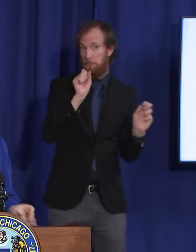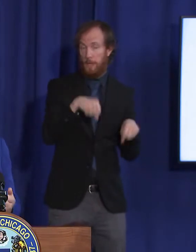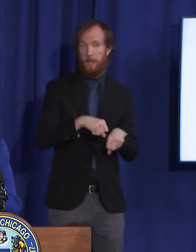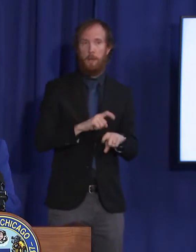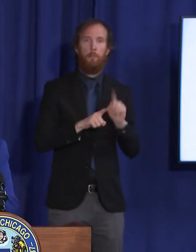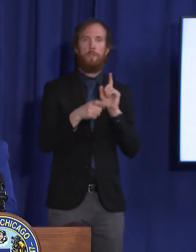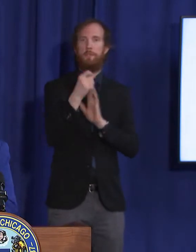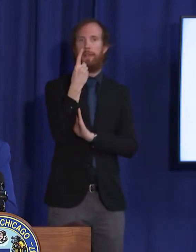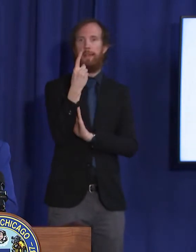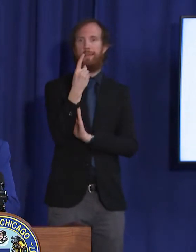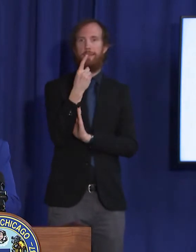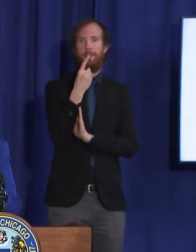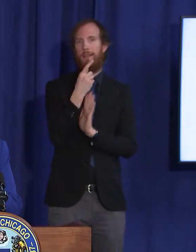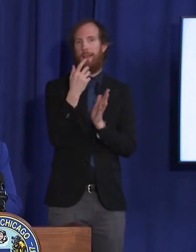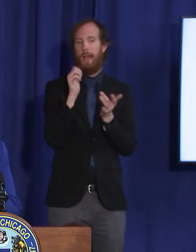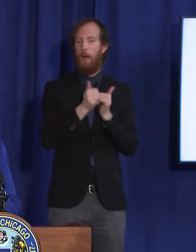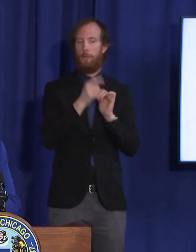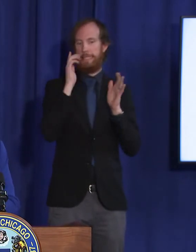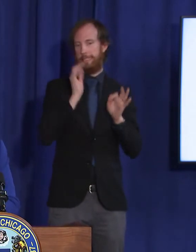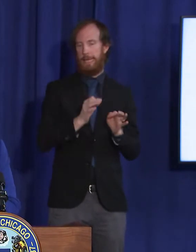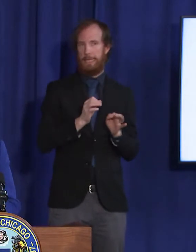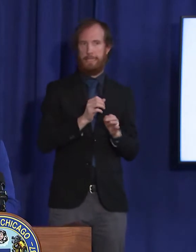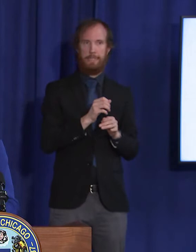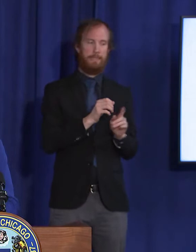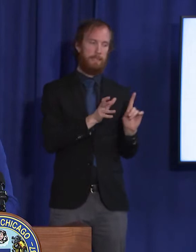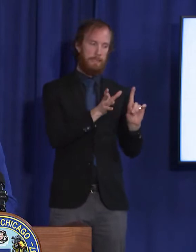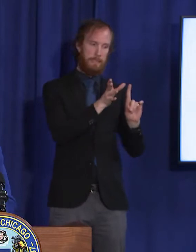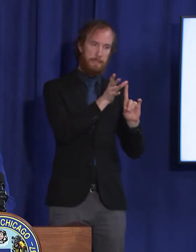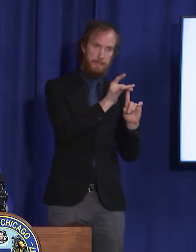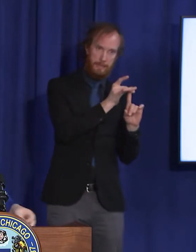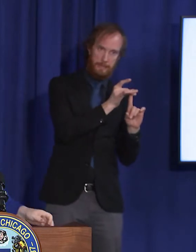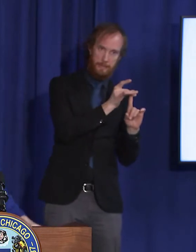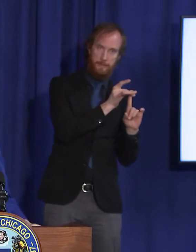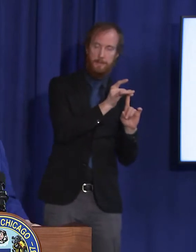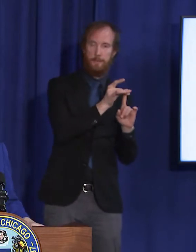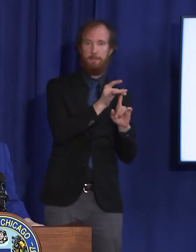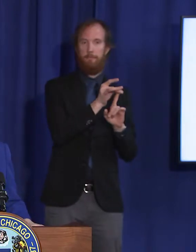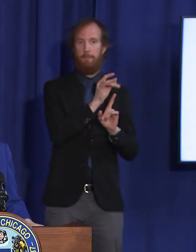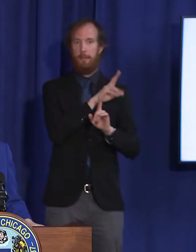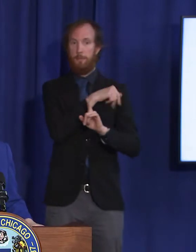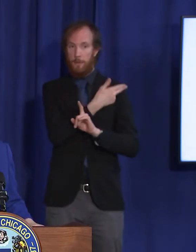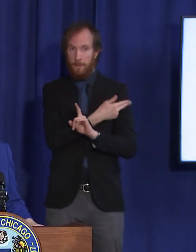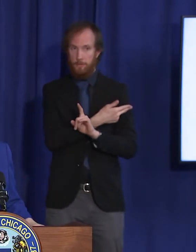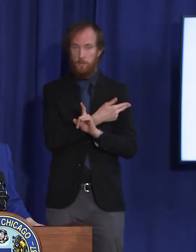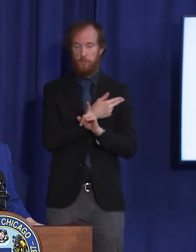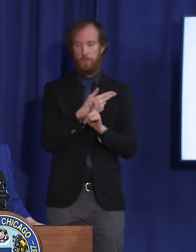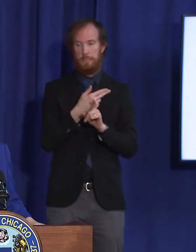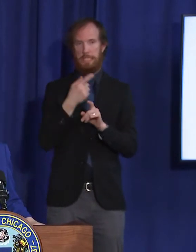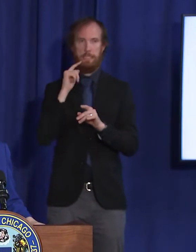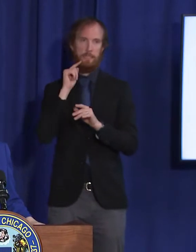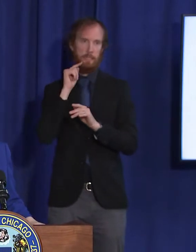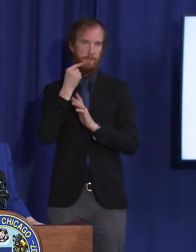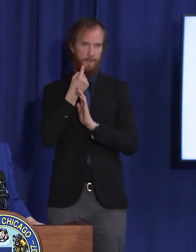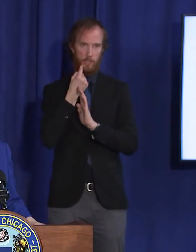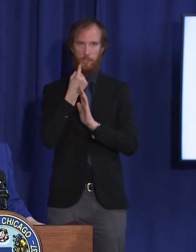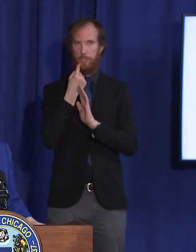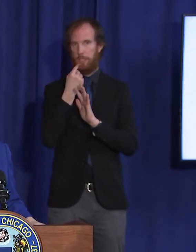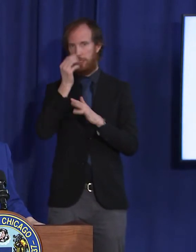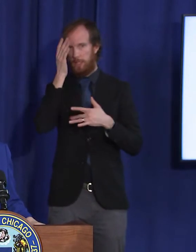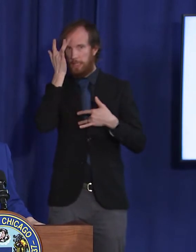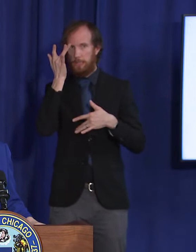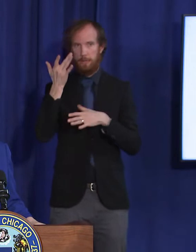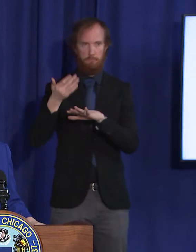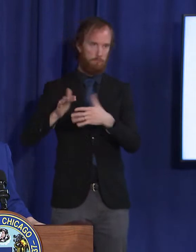is a combination of case rates, hospitalization rates, and those severe outcomes. And so we